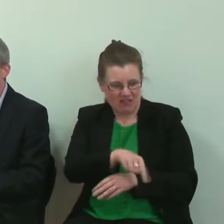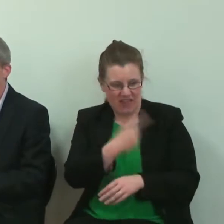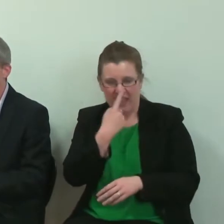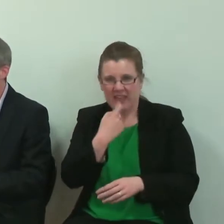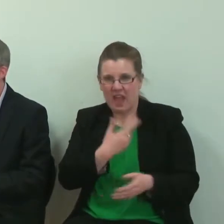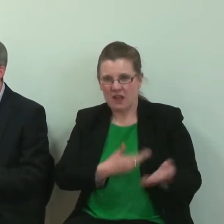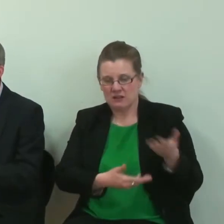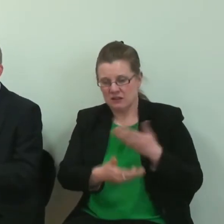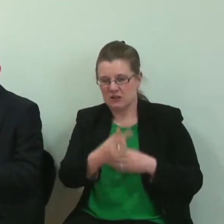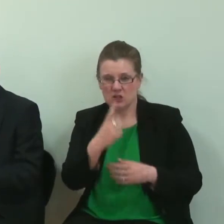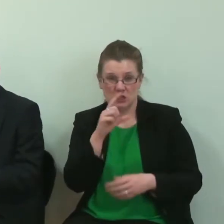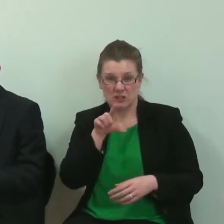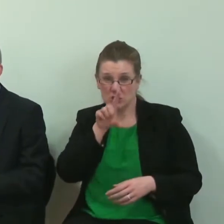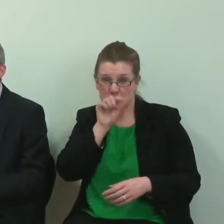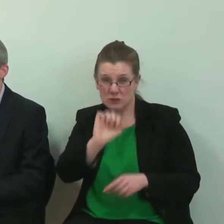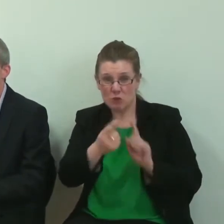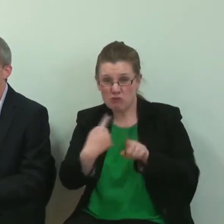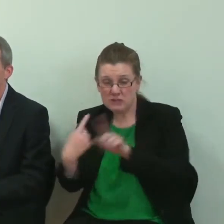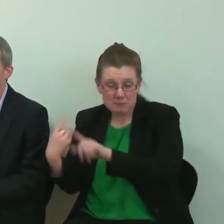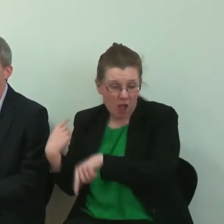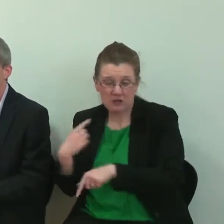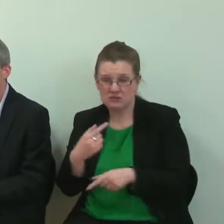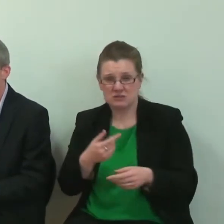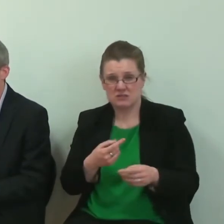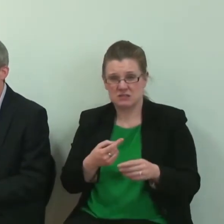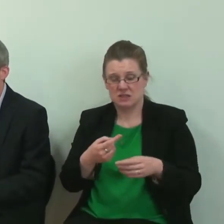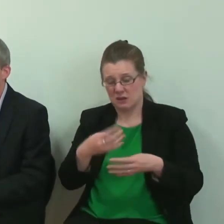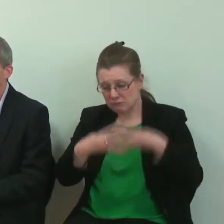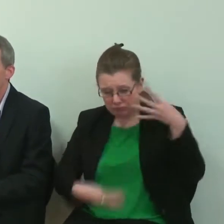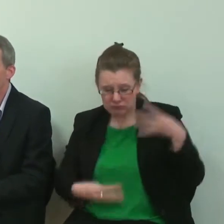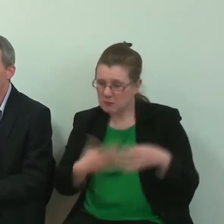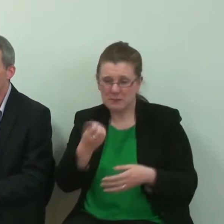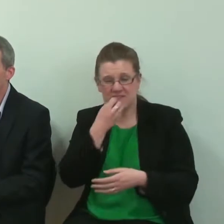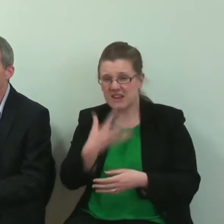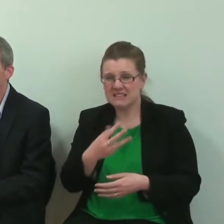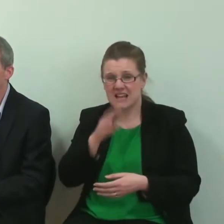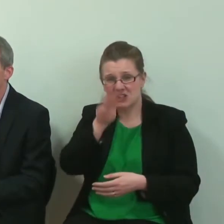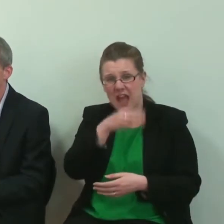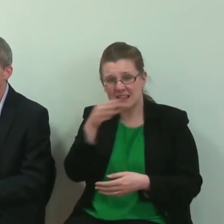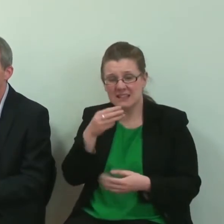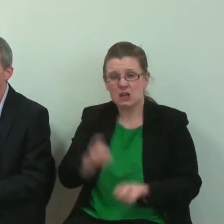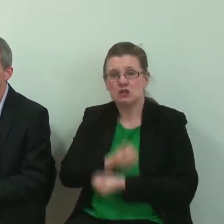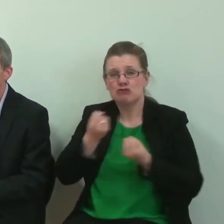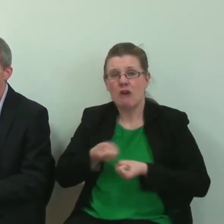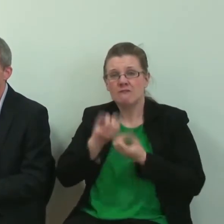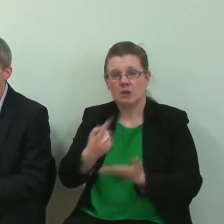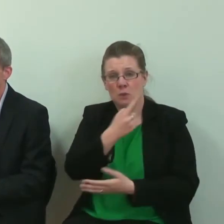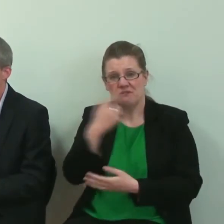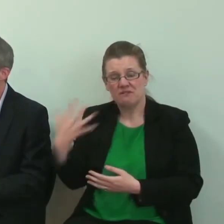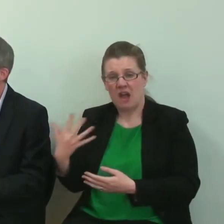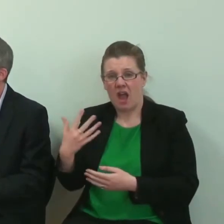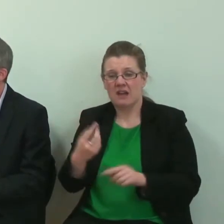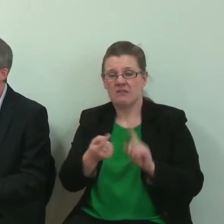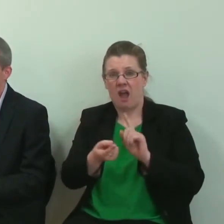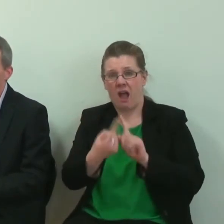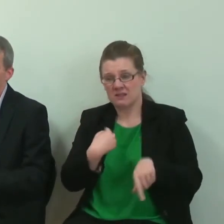So just tweet in your responses as you've been doing, which has been fantastic. So hashtag Strong Voices 15